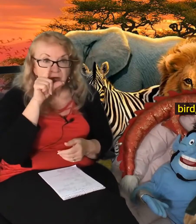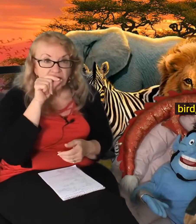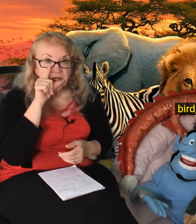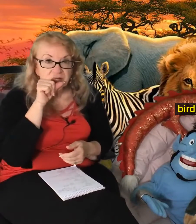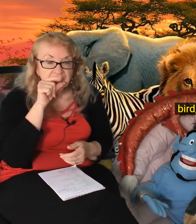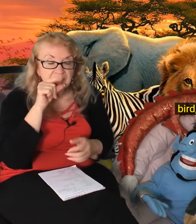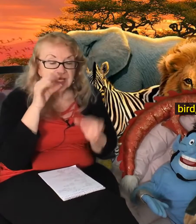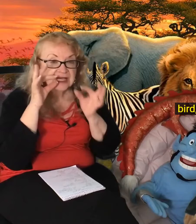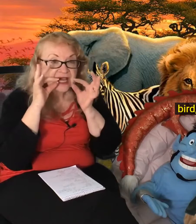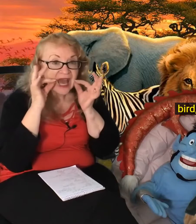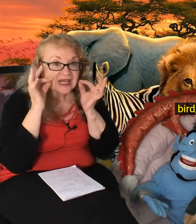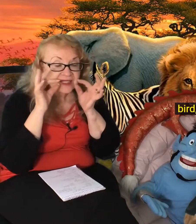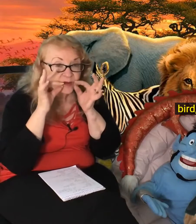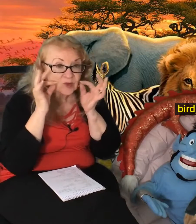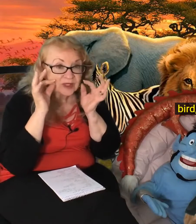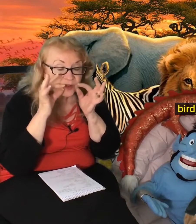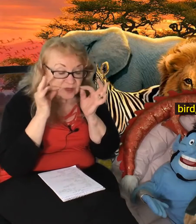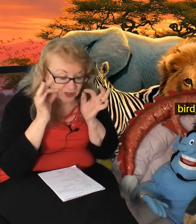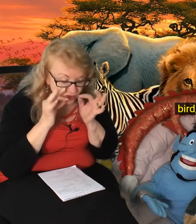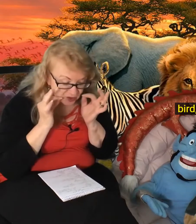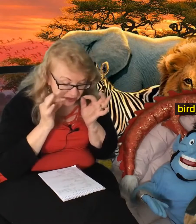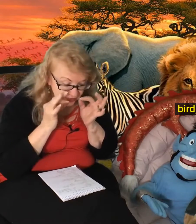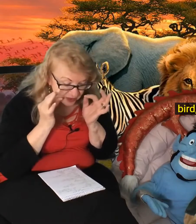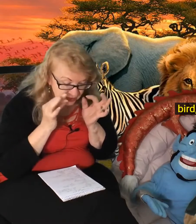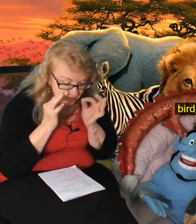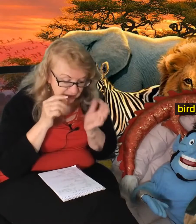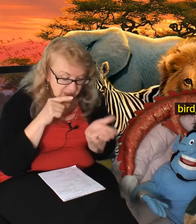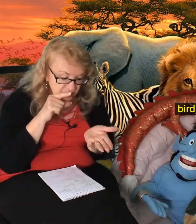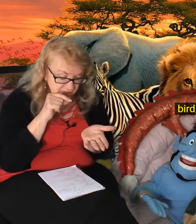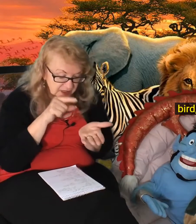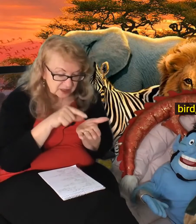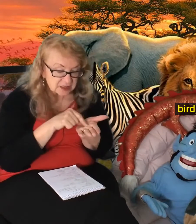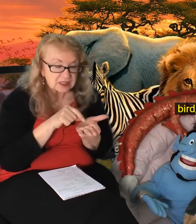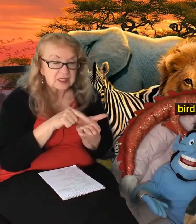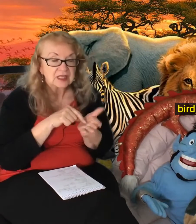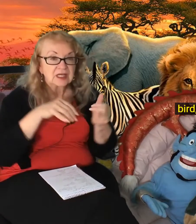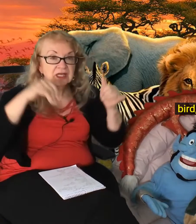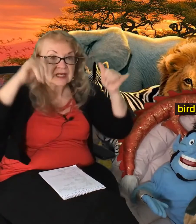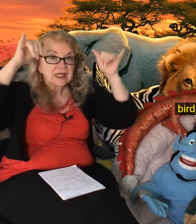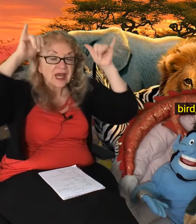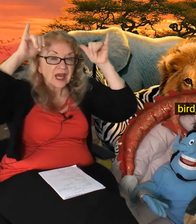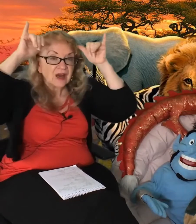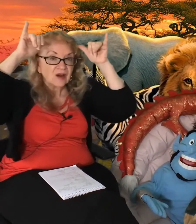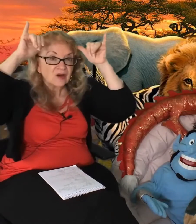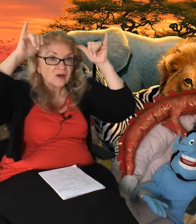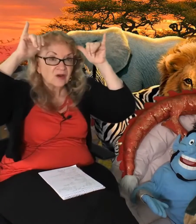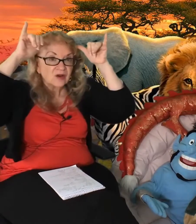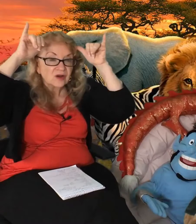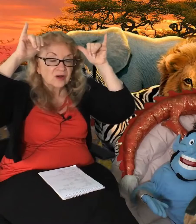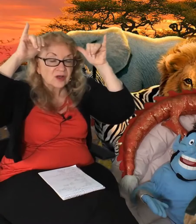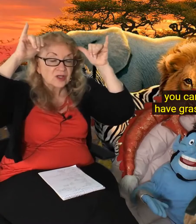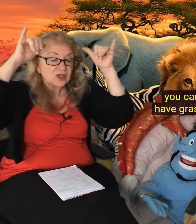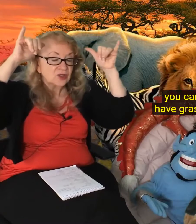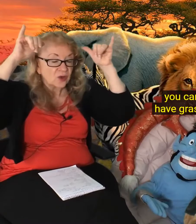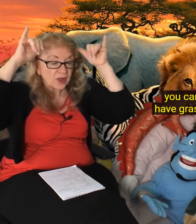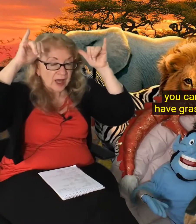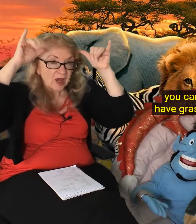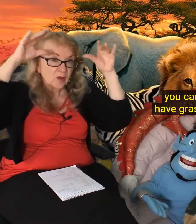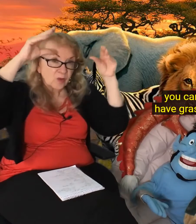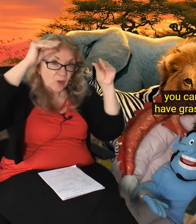bird, cat, pulling the whiskers, chicken, cow. You can go cowboy